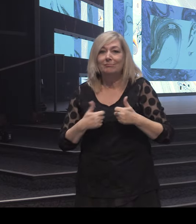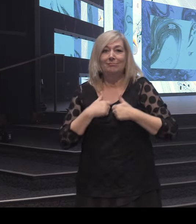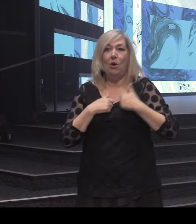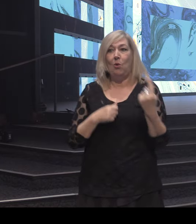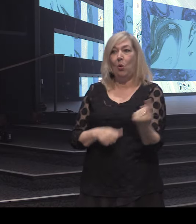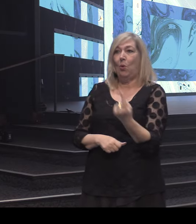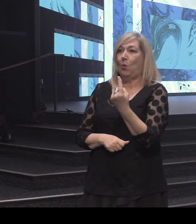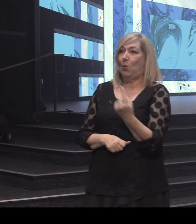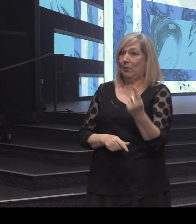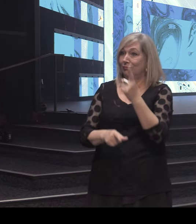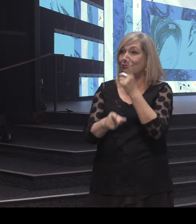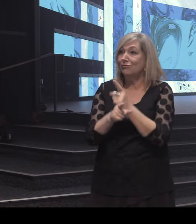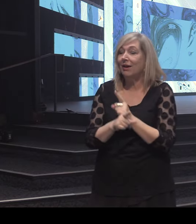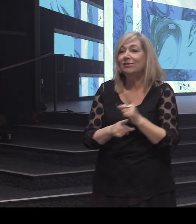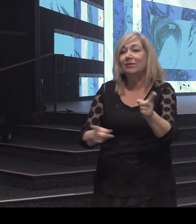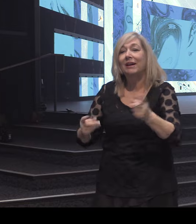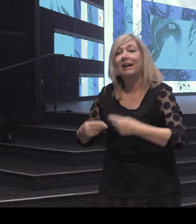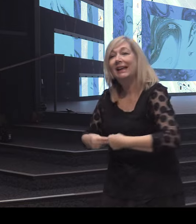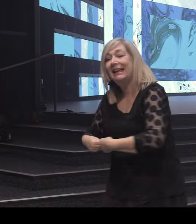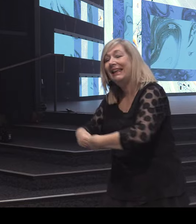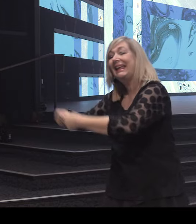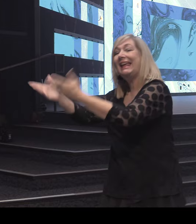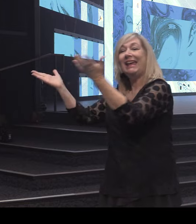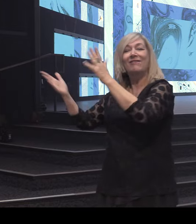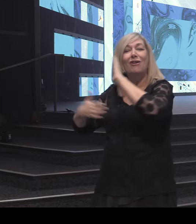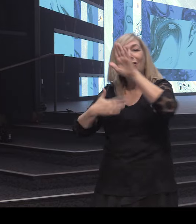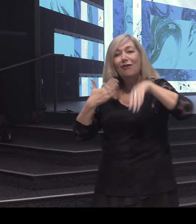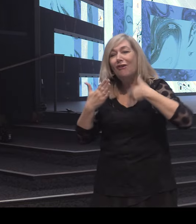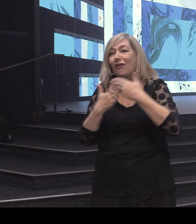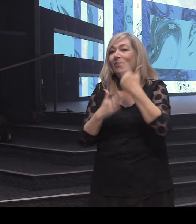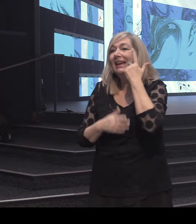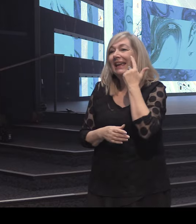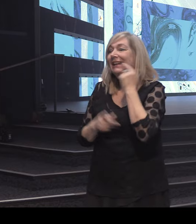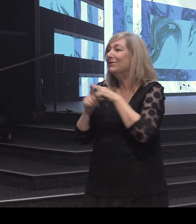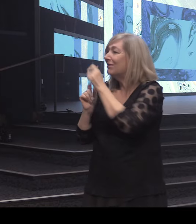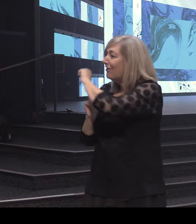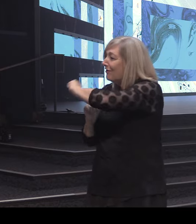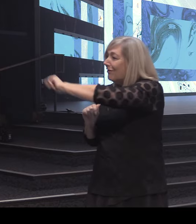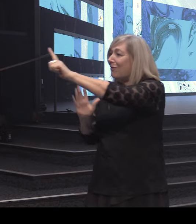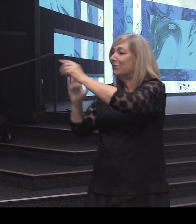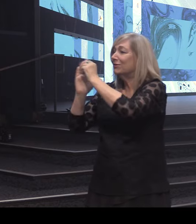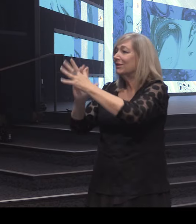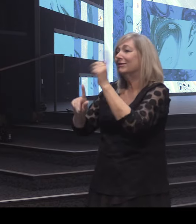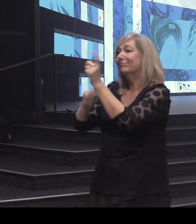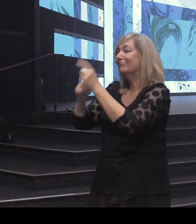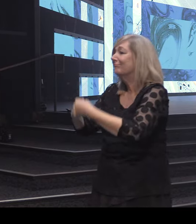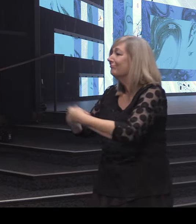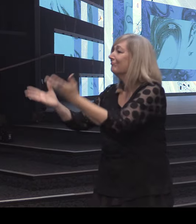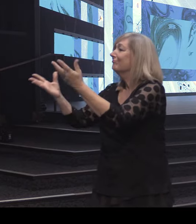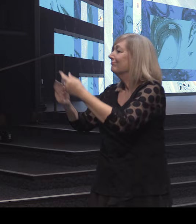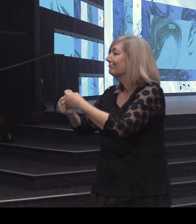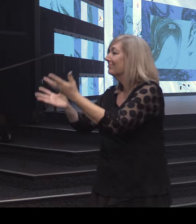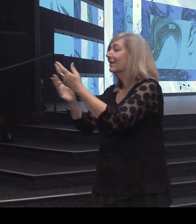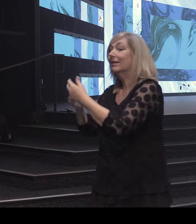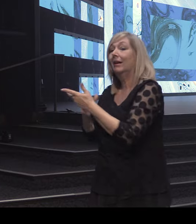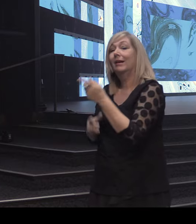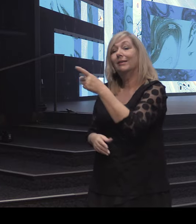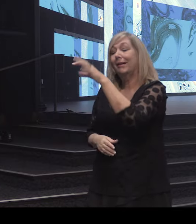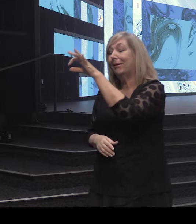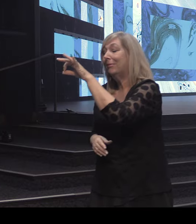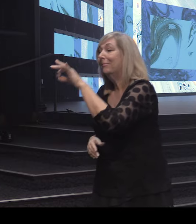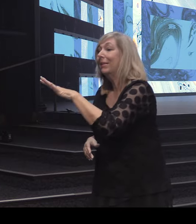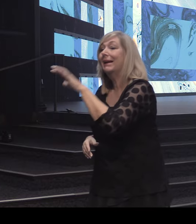survivor gave away 1,200 lollies to every single student in her school, planting a